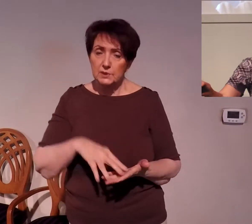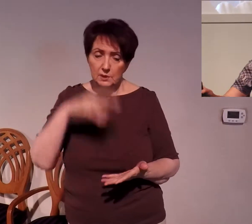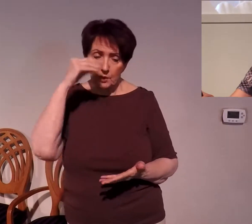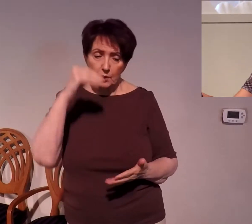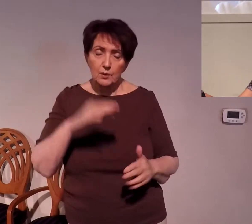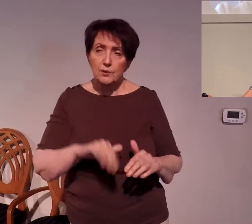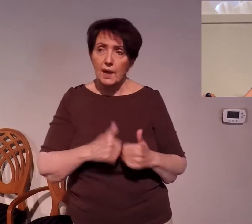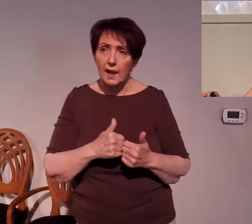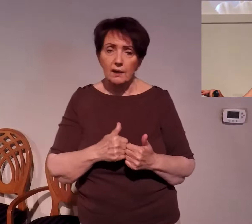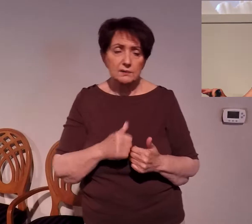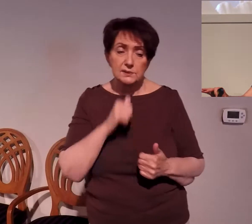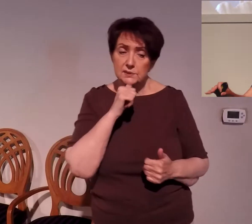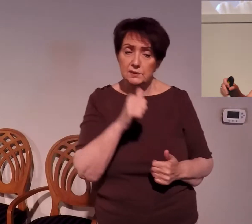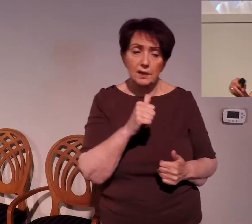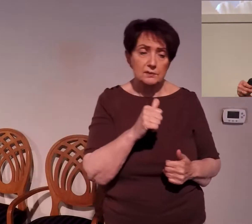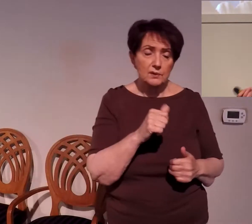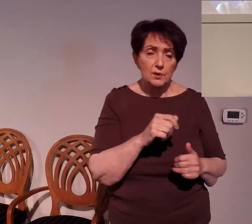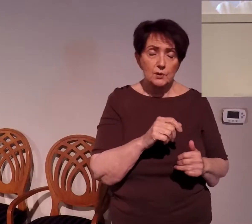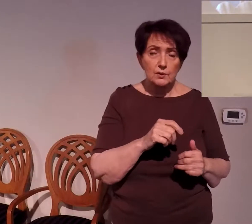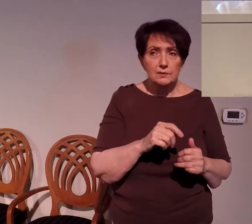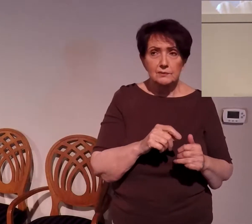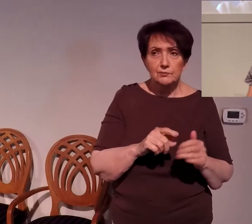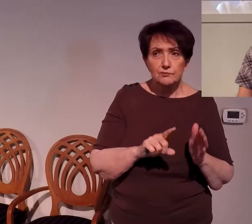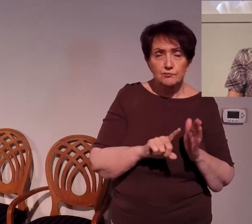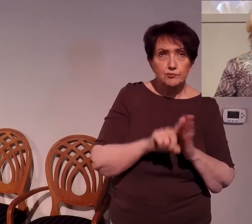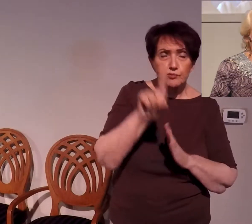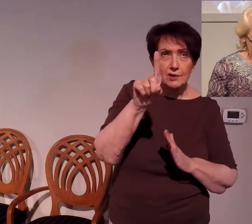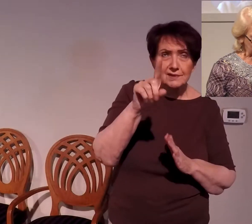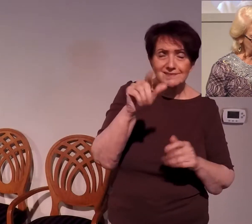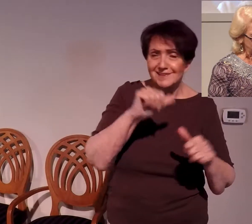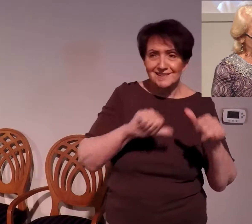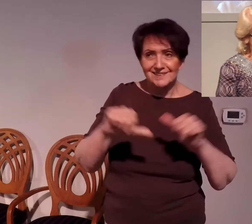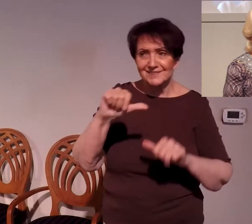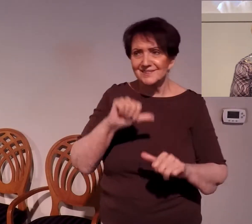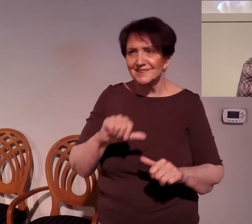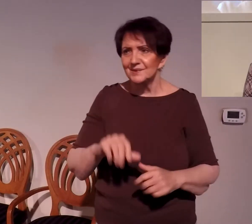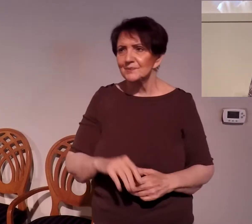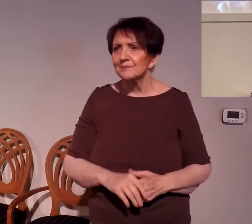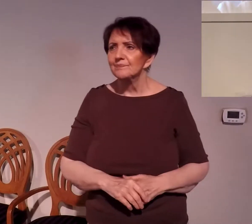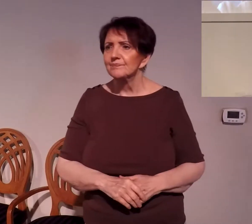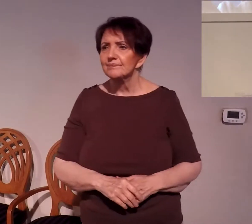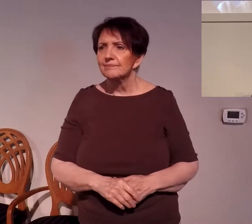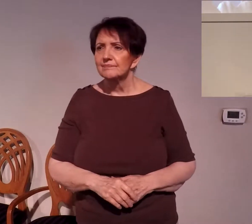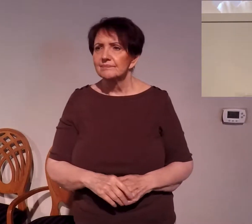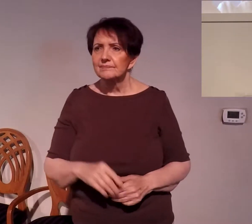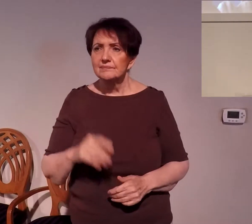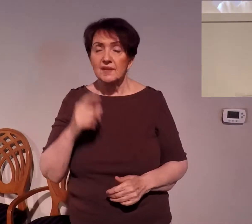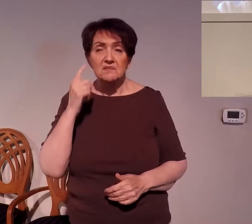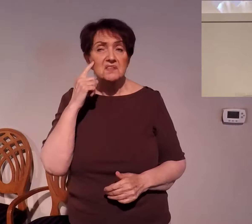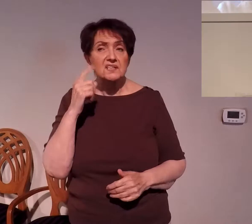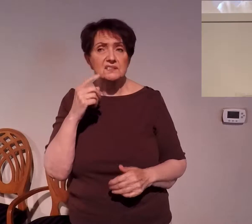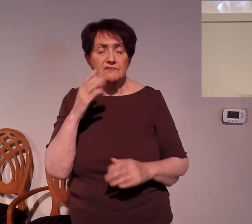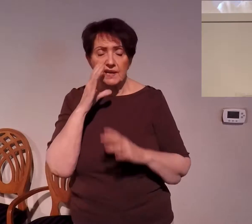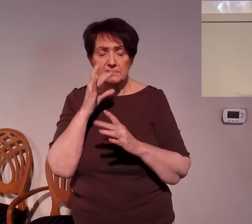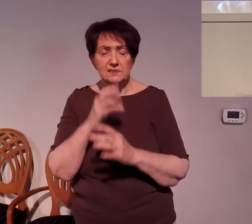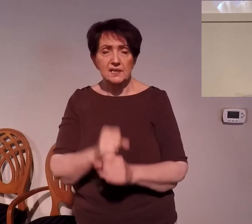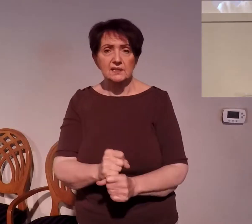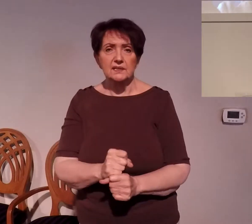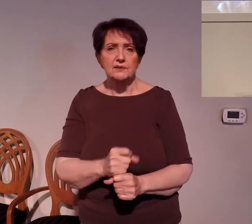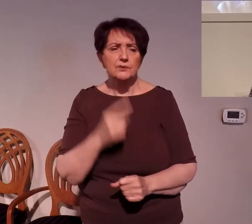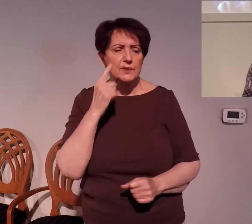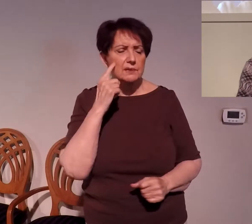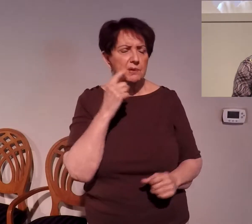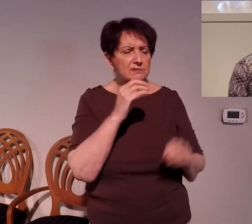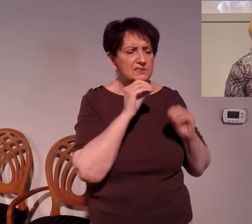It is not rocket science. Now, these are some of the things that I think is the most fascinating when you think about the teachings of Jesus